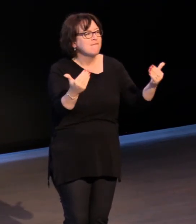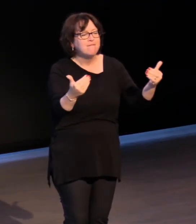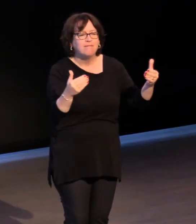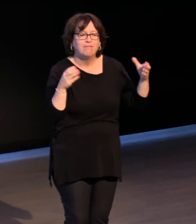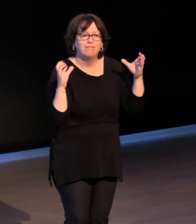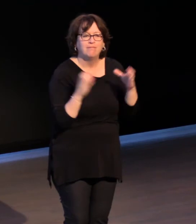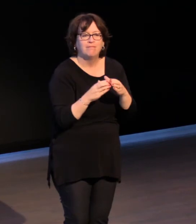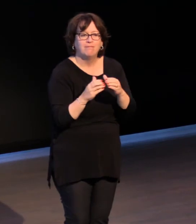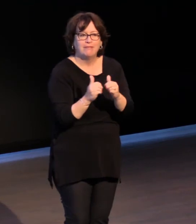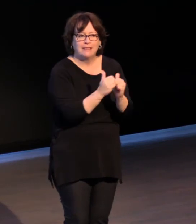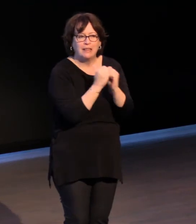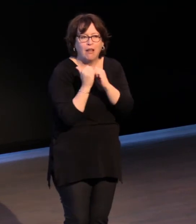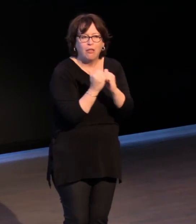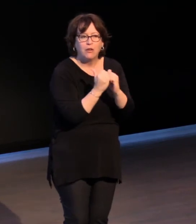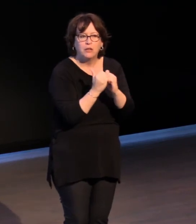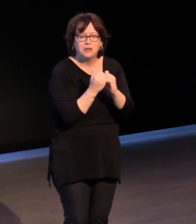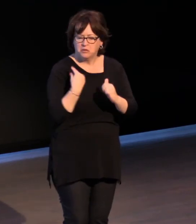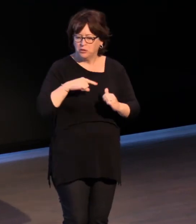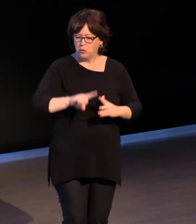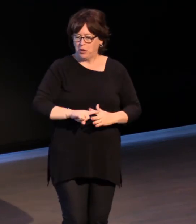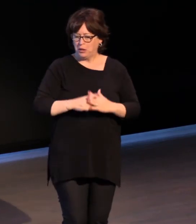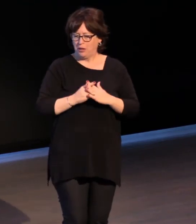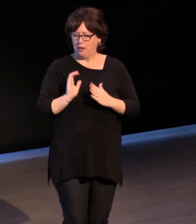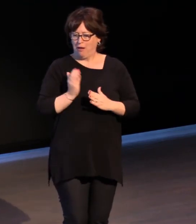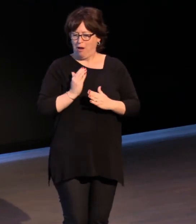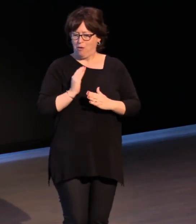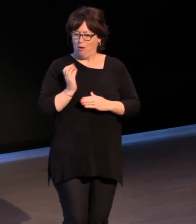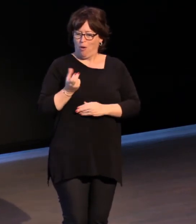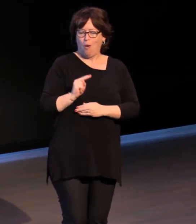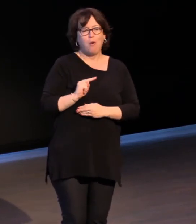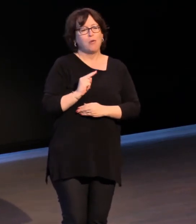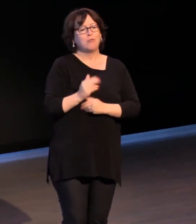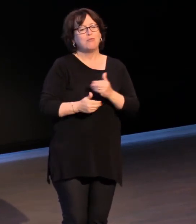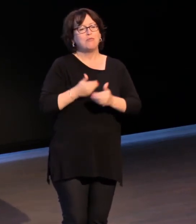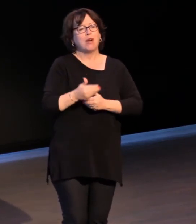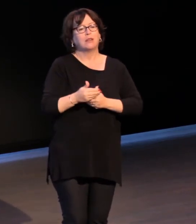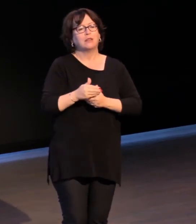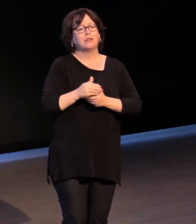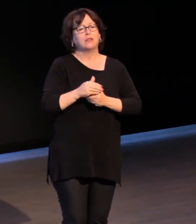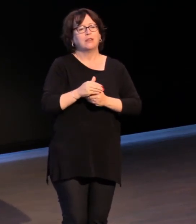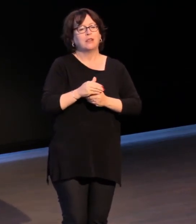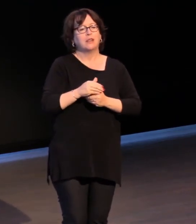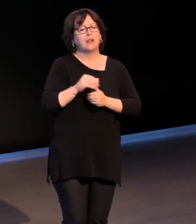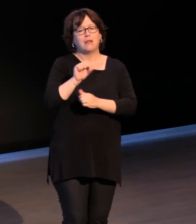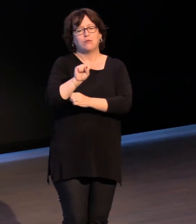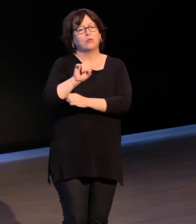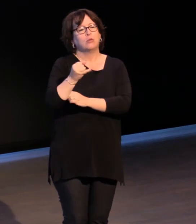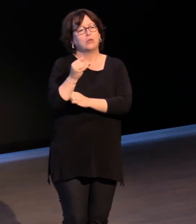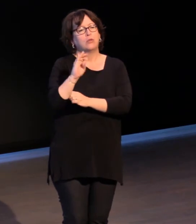quo, and we started the long process of social change through the arts.